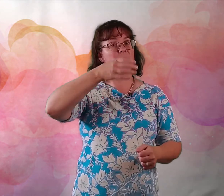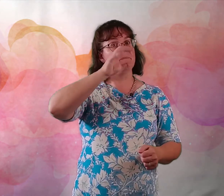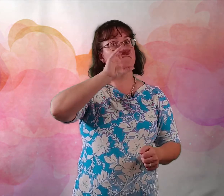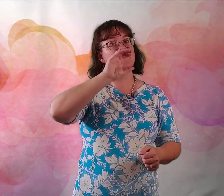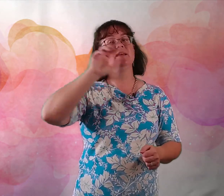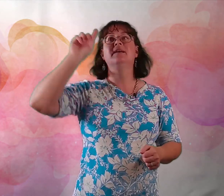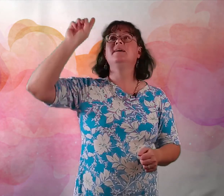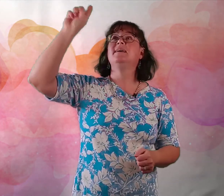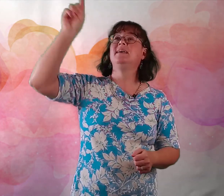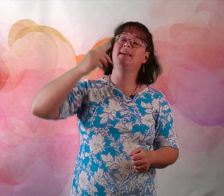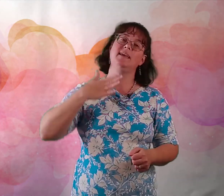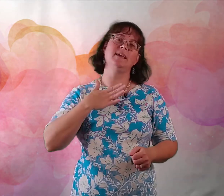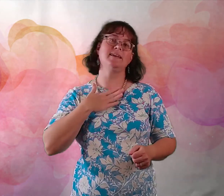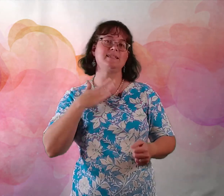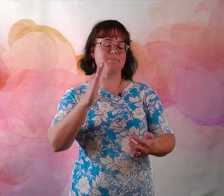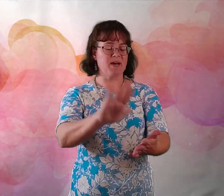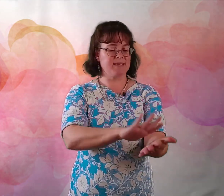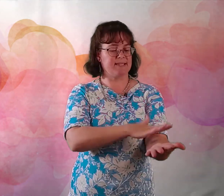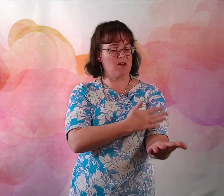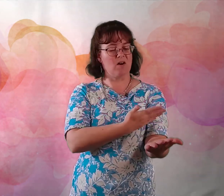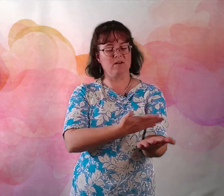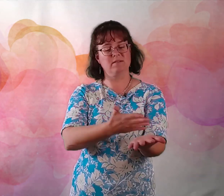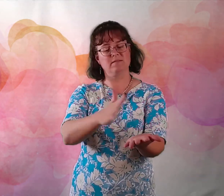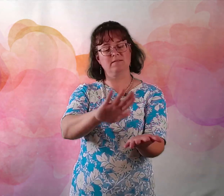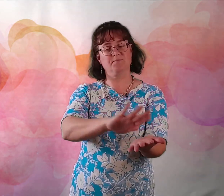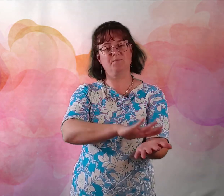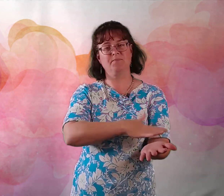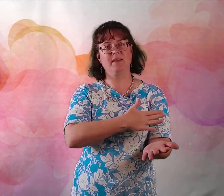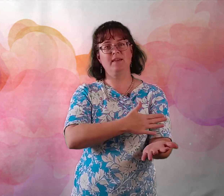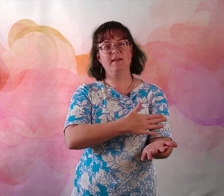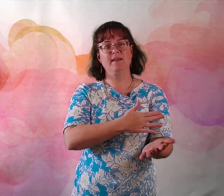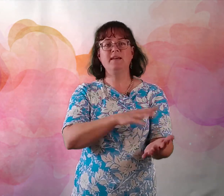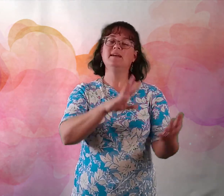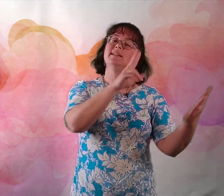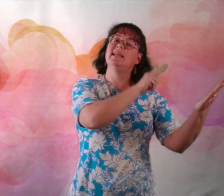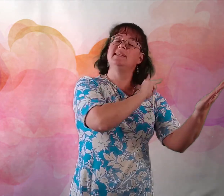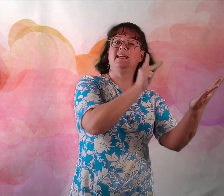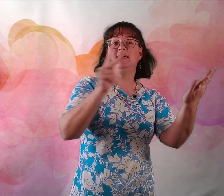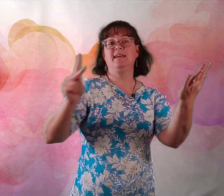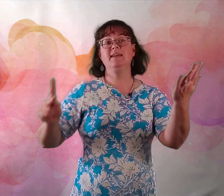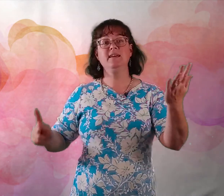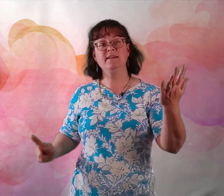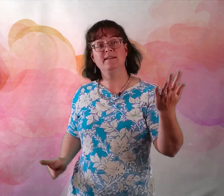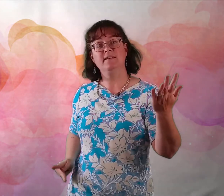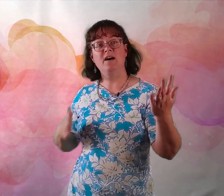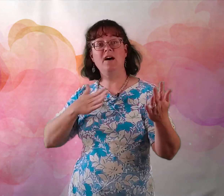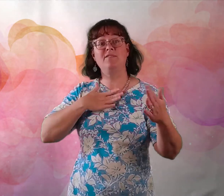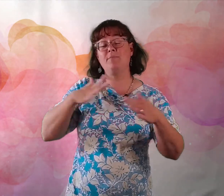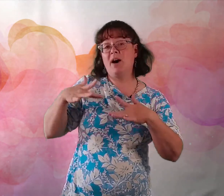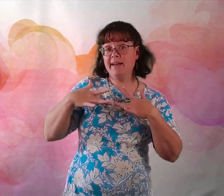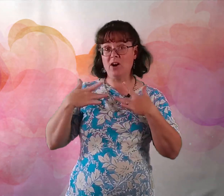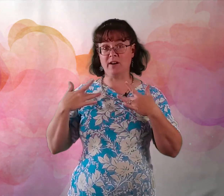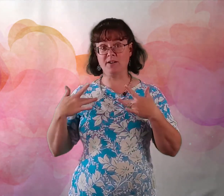from. He is my song. Let the King of my